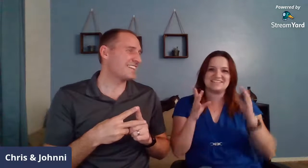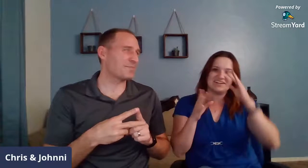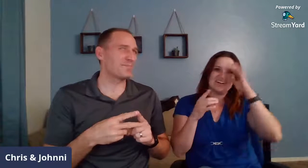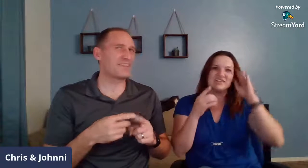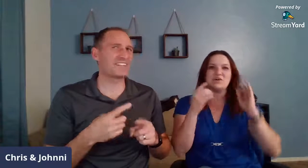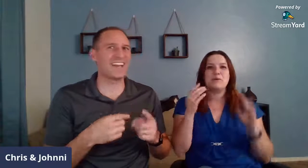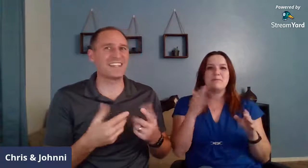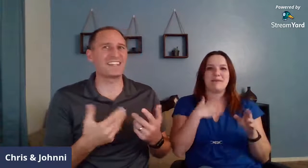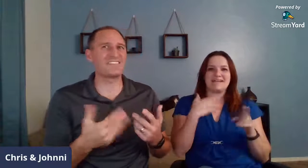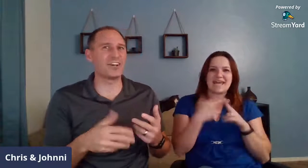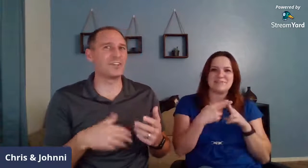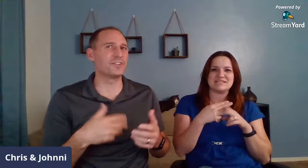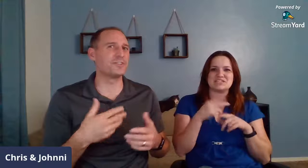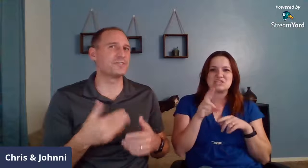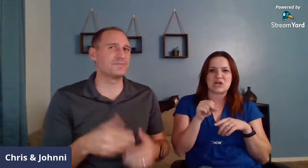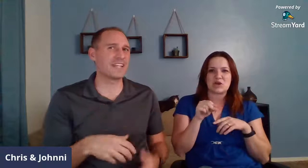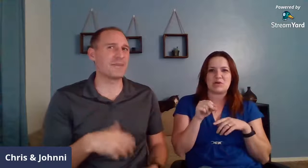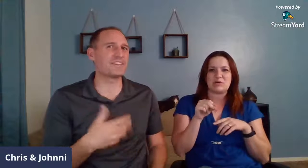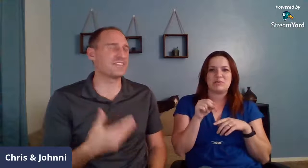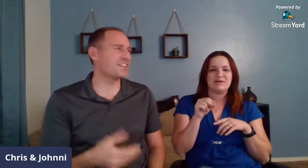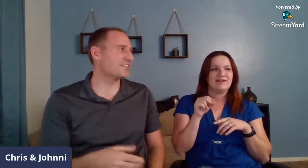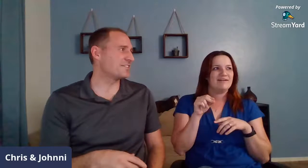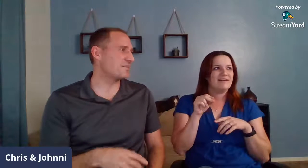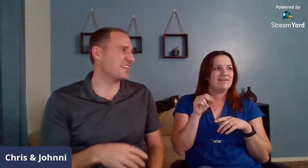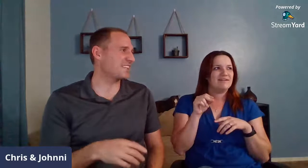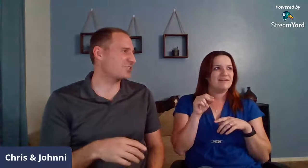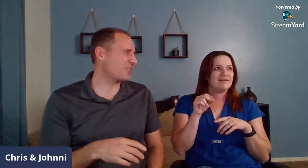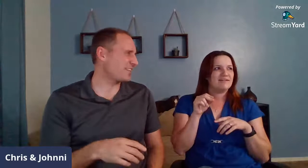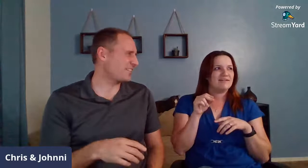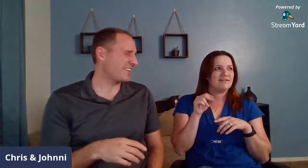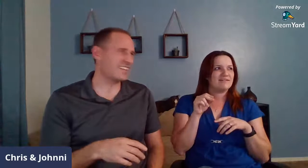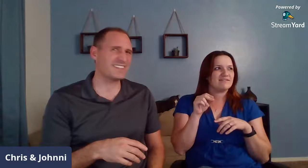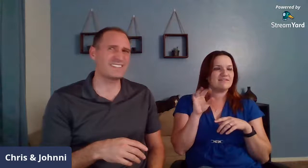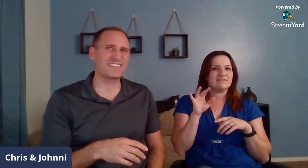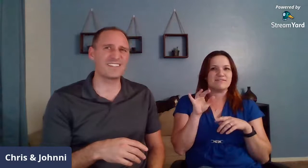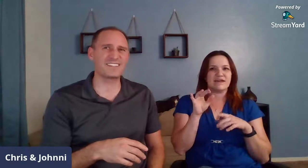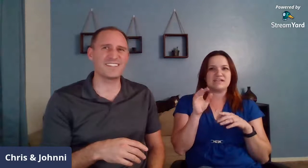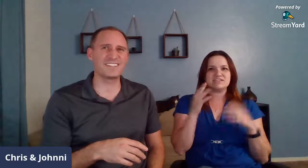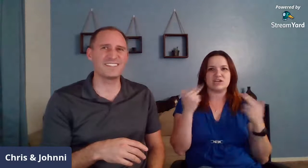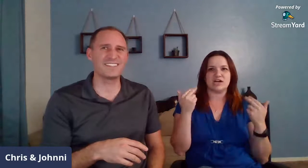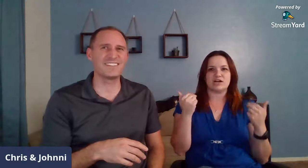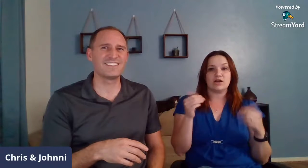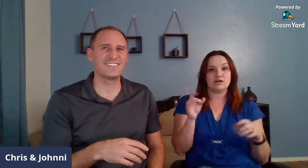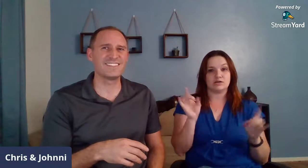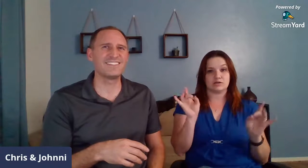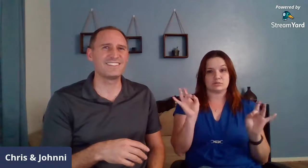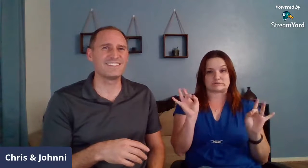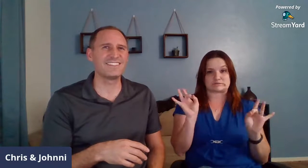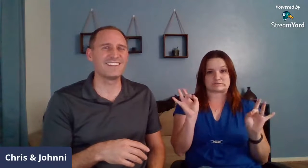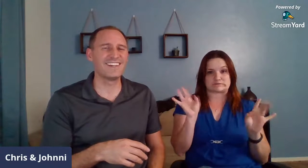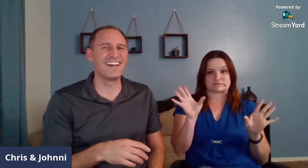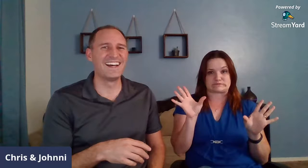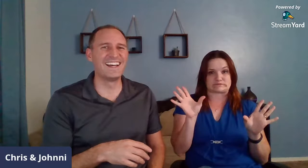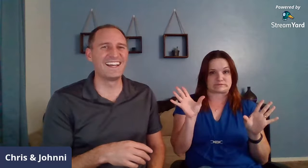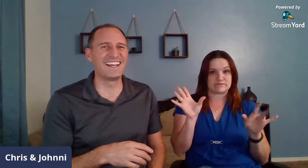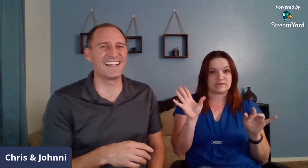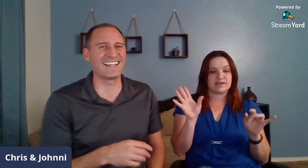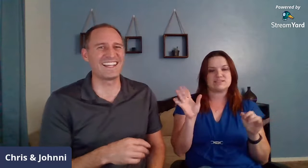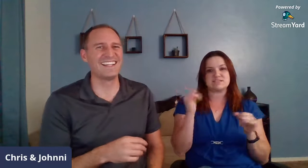Like, song. my sign is my no. name is no. My name is no. It's Meghan Trainor, I think, does that song. Oh, God. Especially